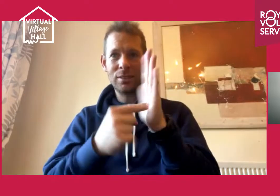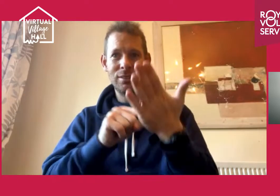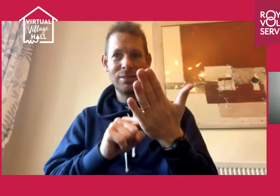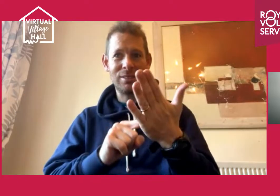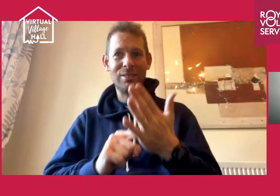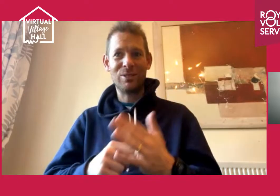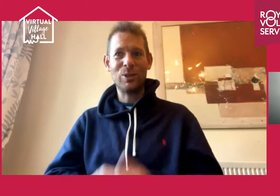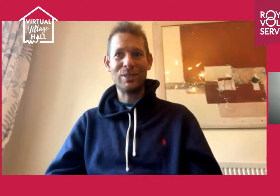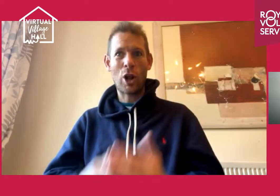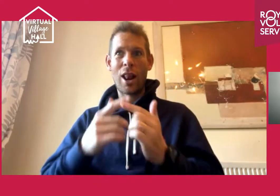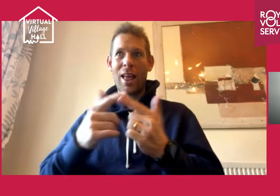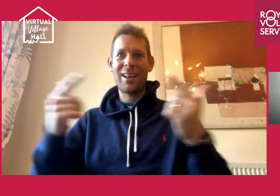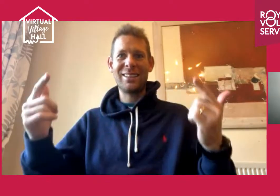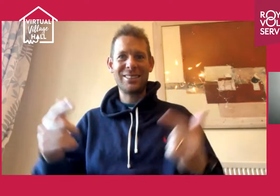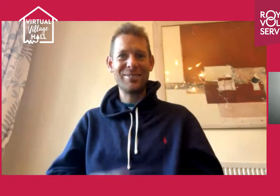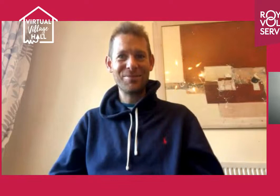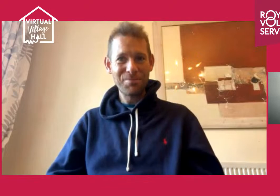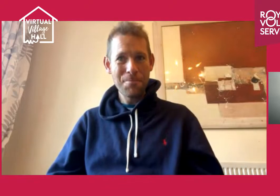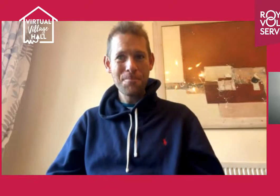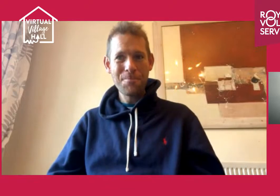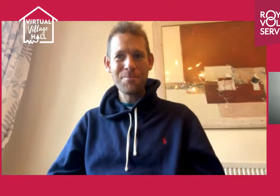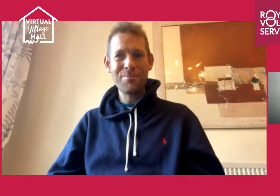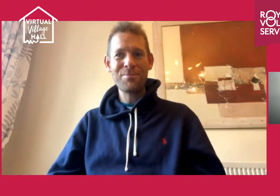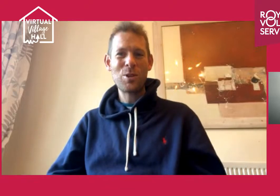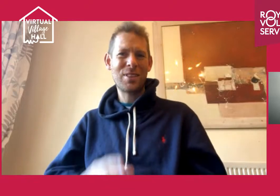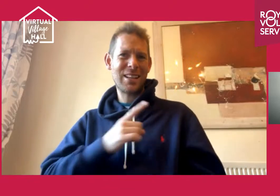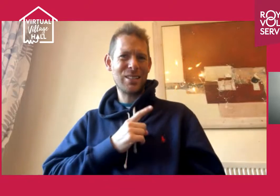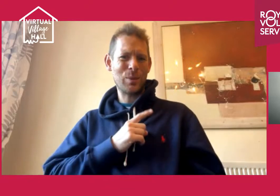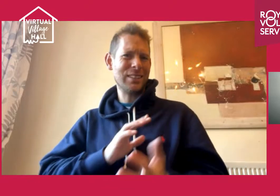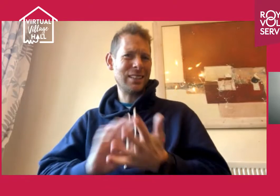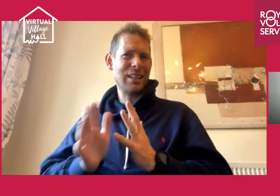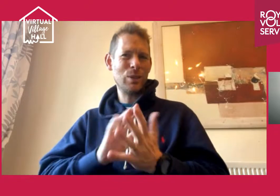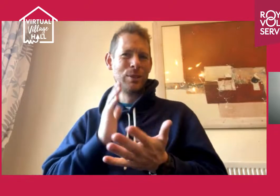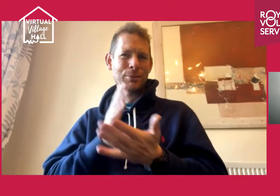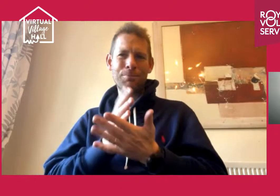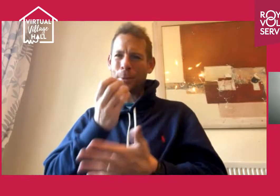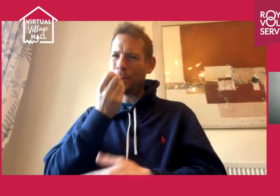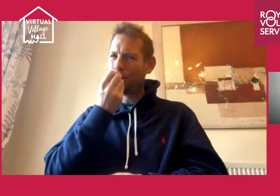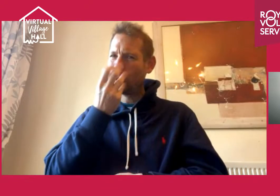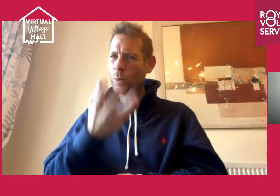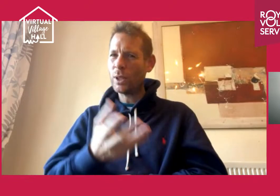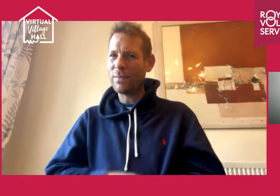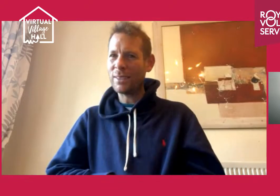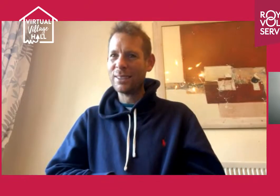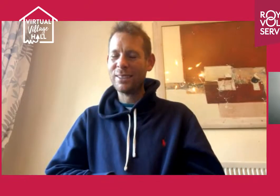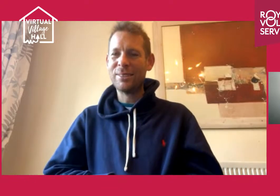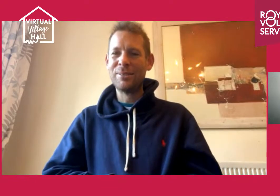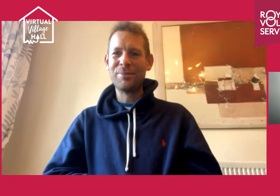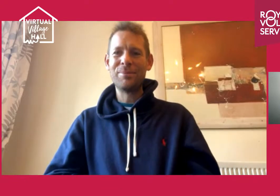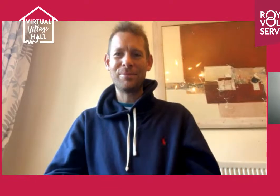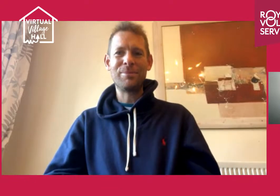orientation of the hands. So there's lots encompassed in British Sign Language, and that's why it's such a beautifully rich